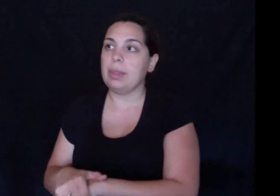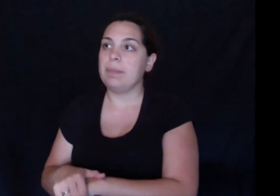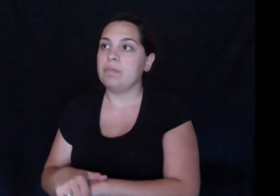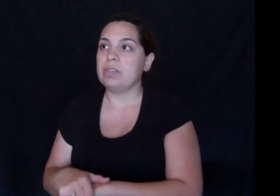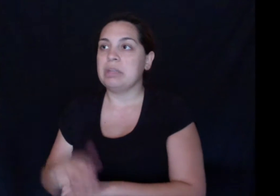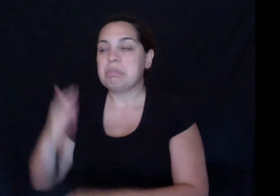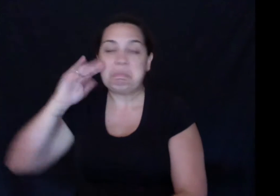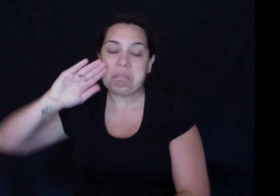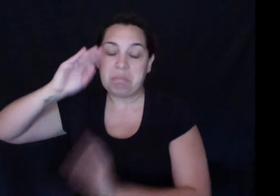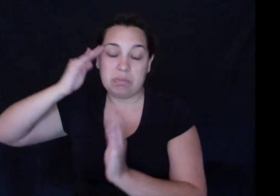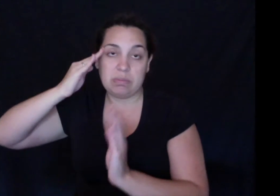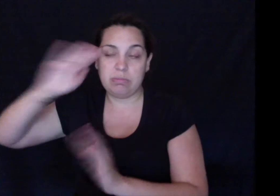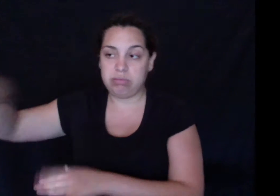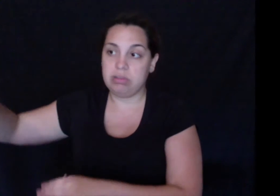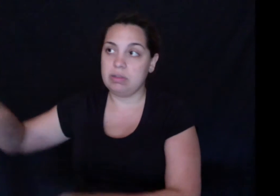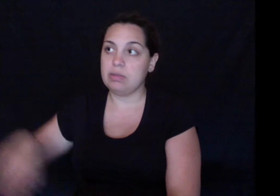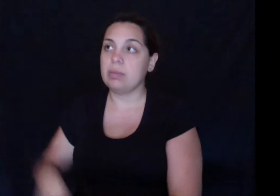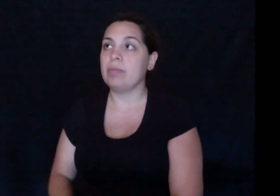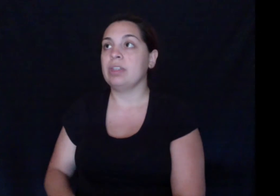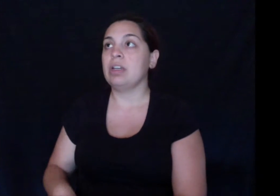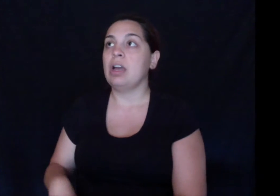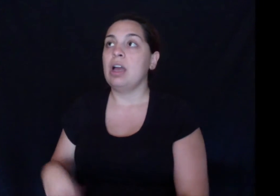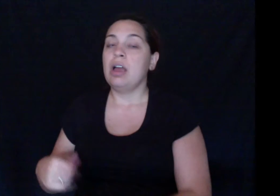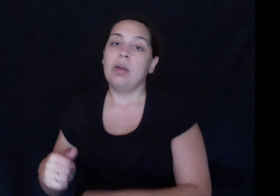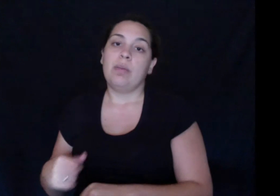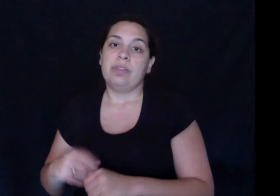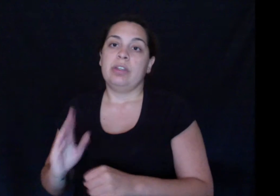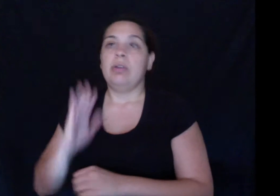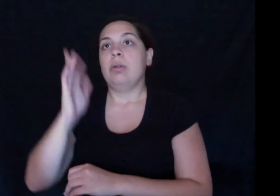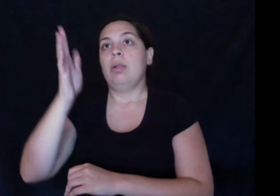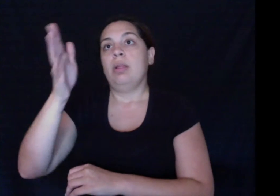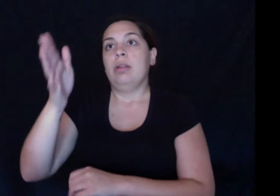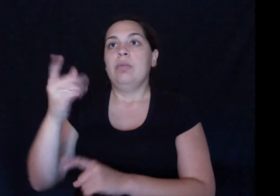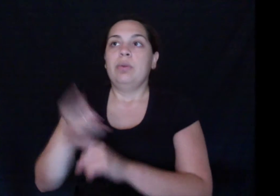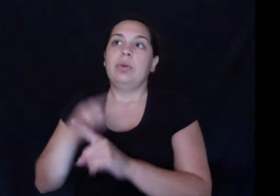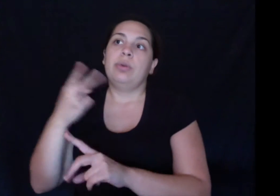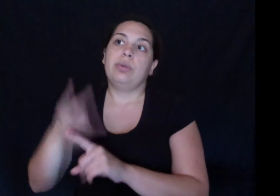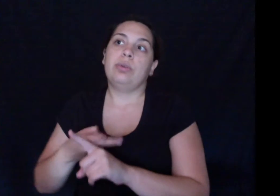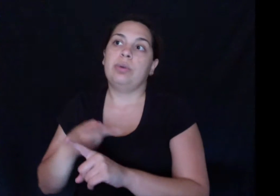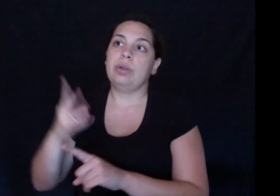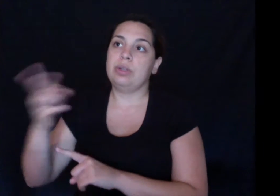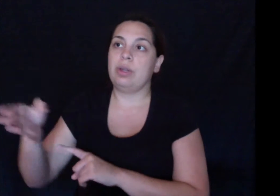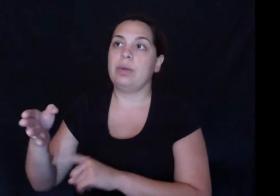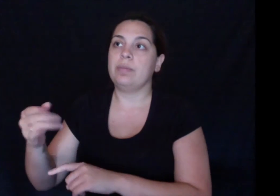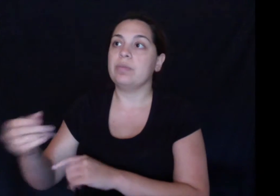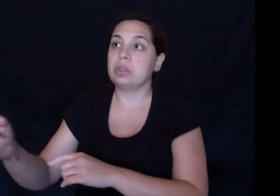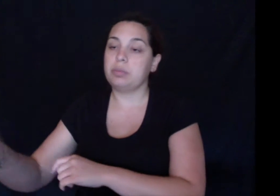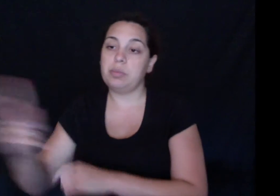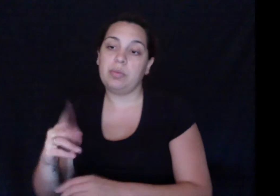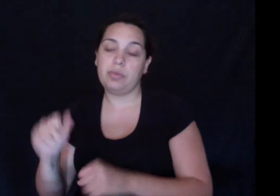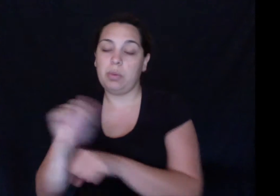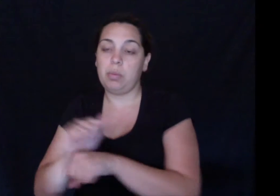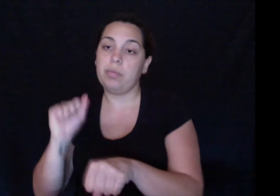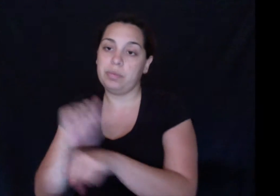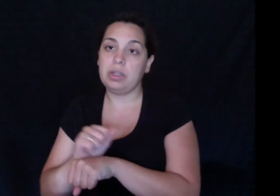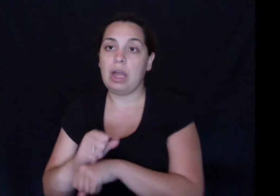the organization DKMS Americas. I think they're called something else now, and they said they were really